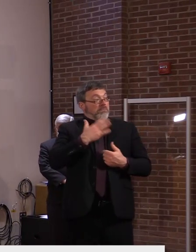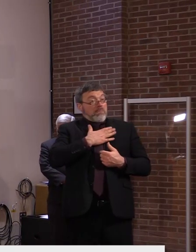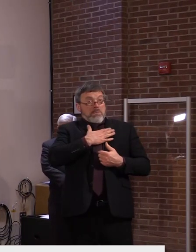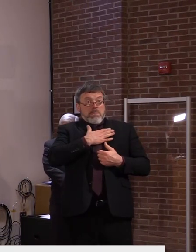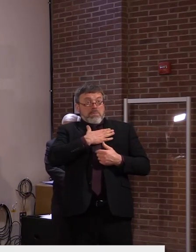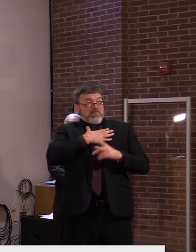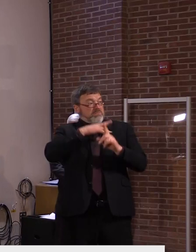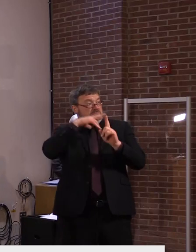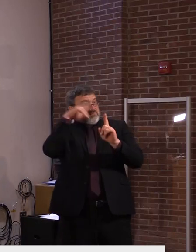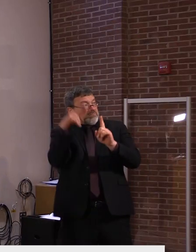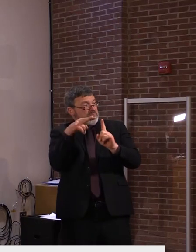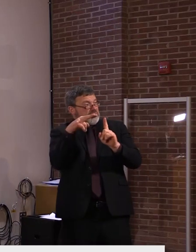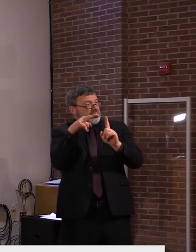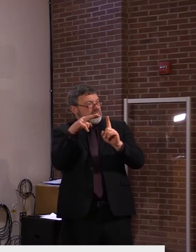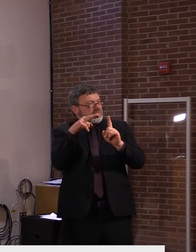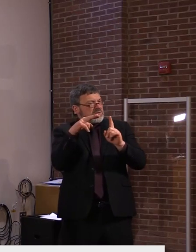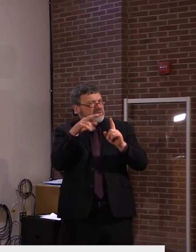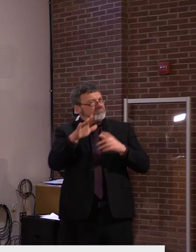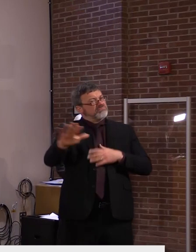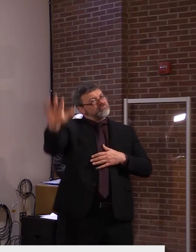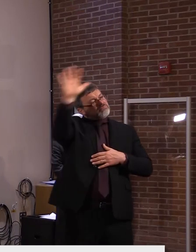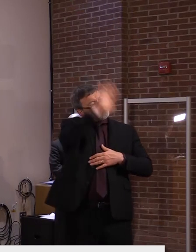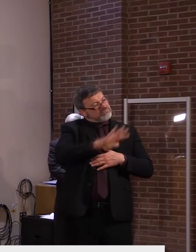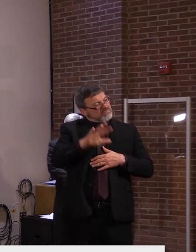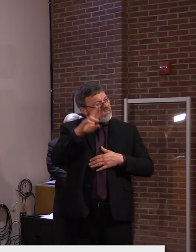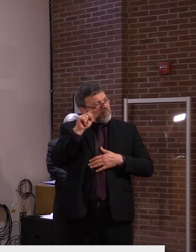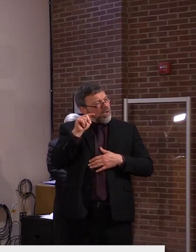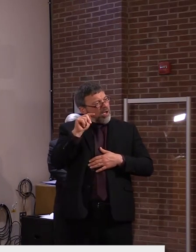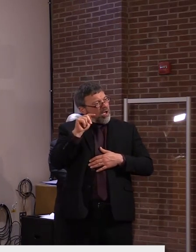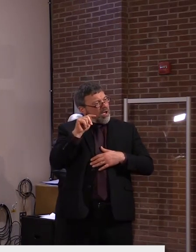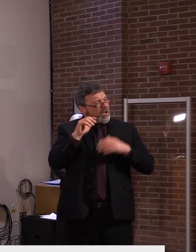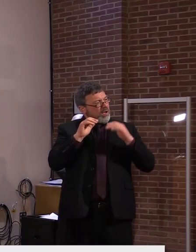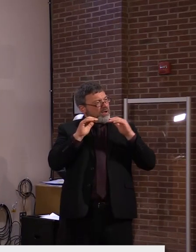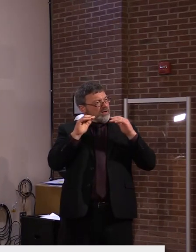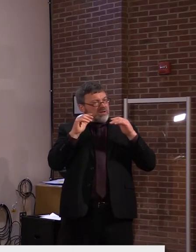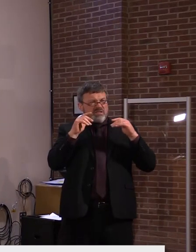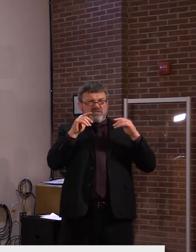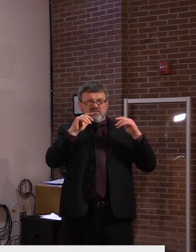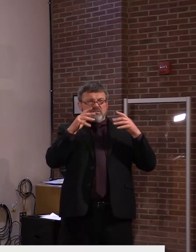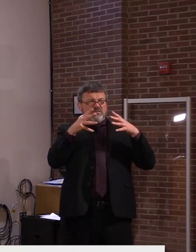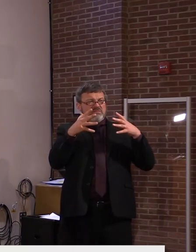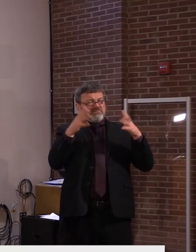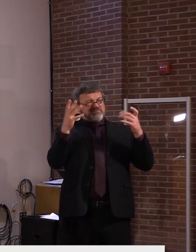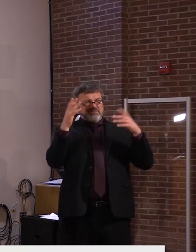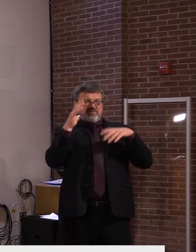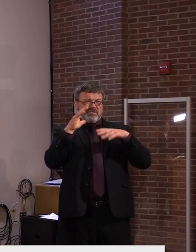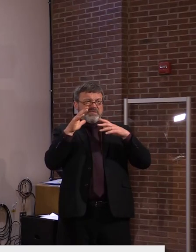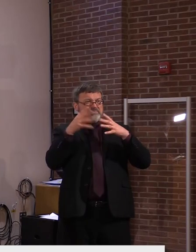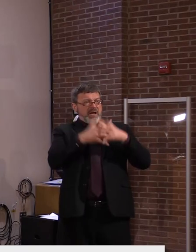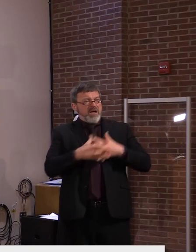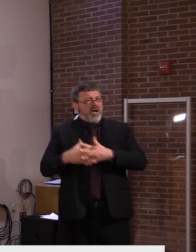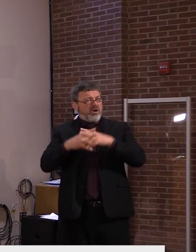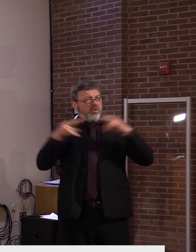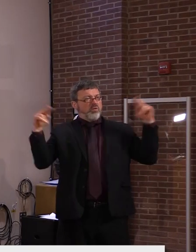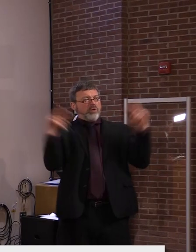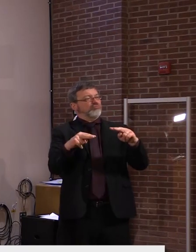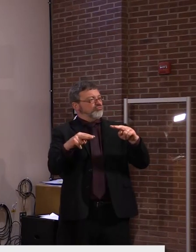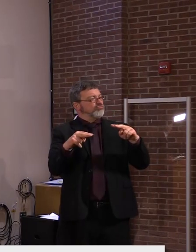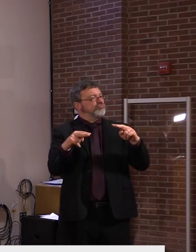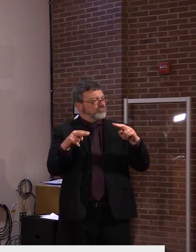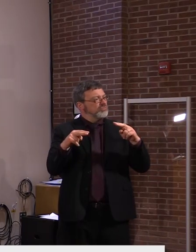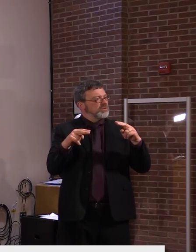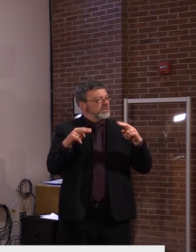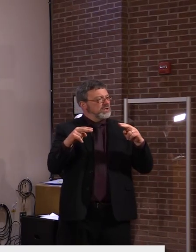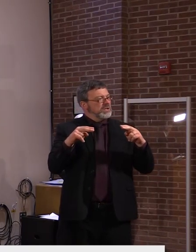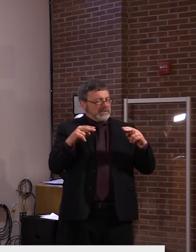Vermont, I think they'd see what I see, is that there is a resistance to mandates, and I think it's